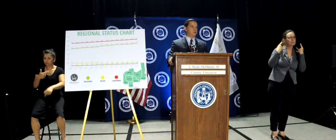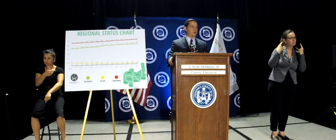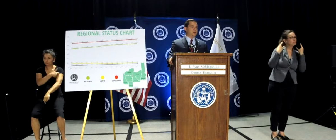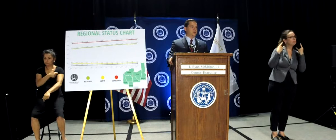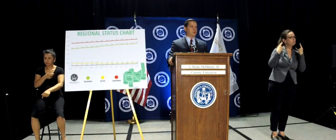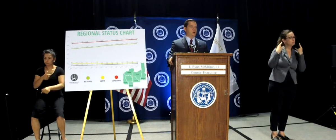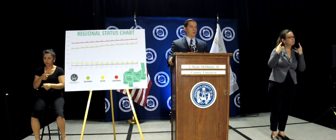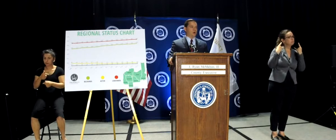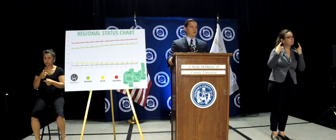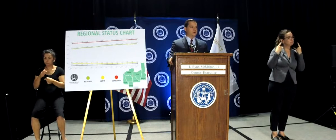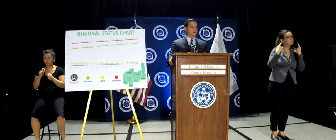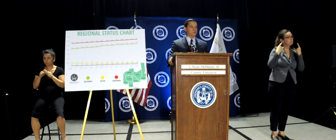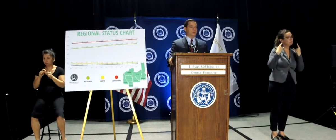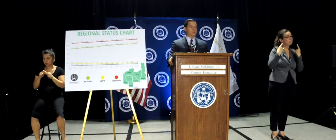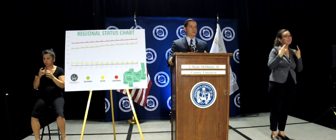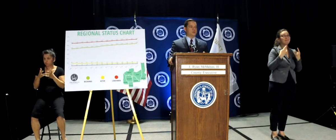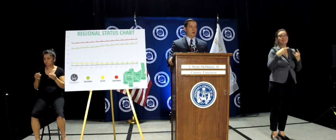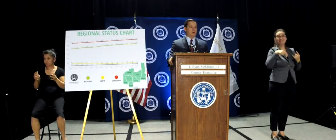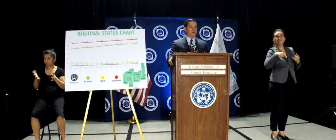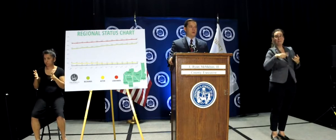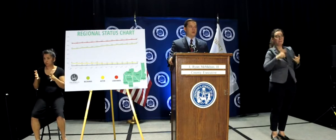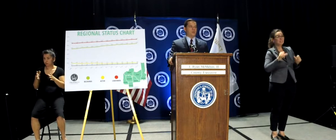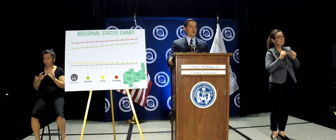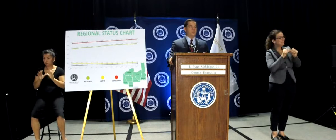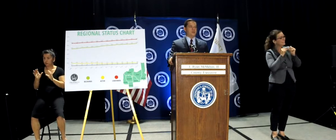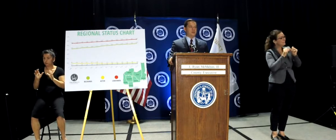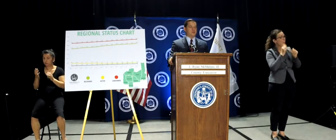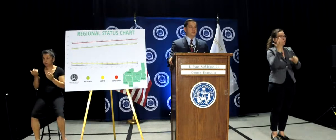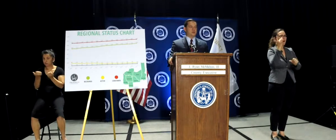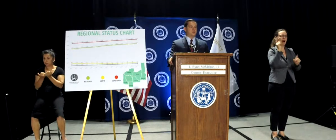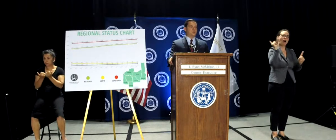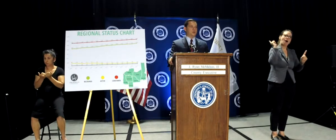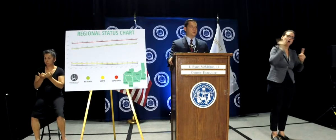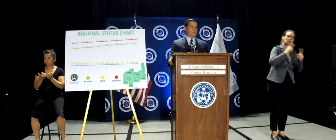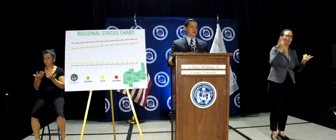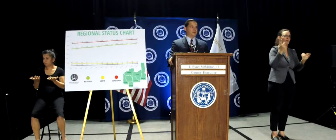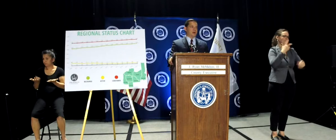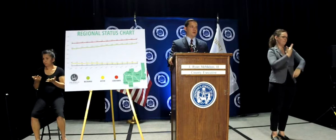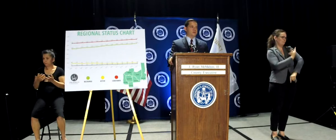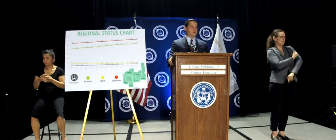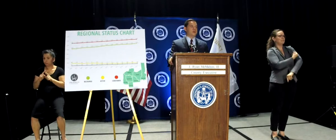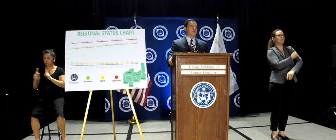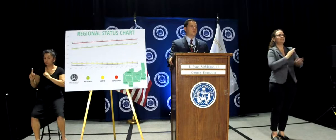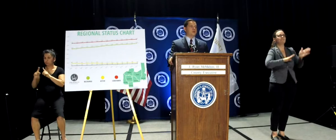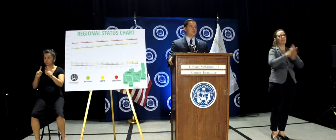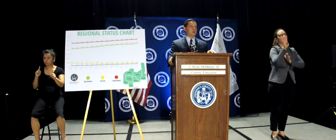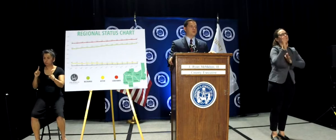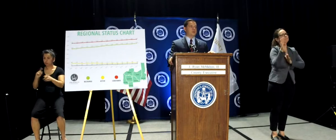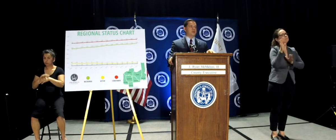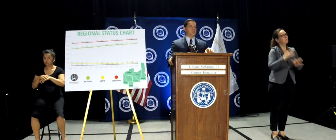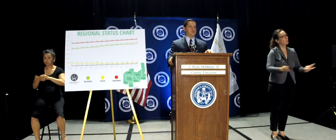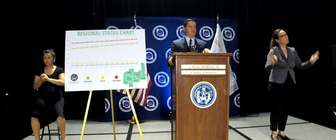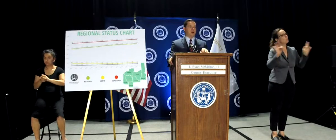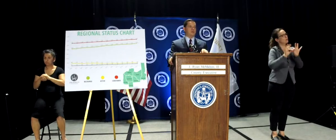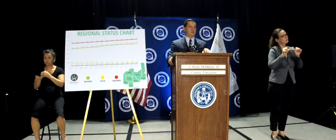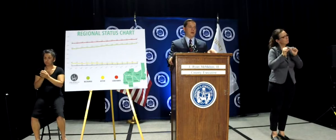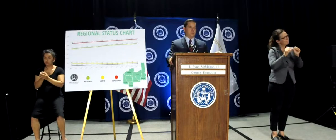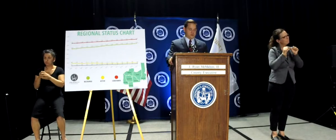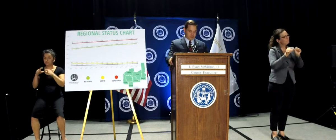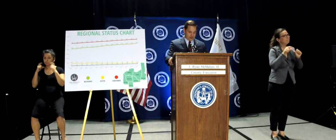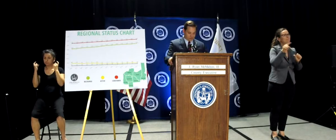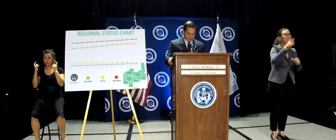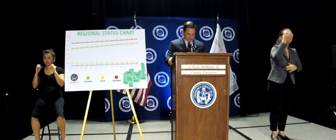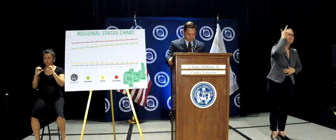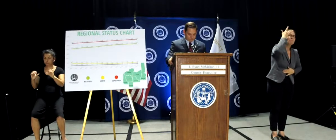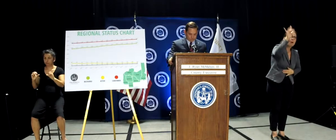need to do is we need to do what works. We need to be smart. We need to be diligent. We need to respect the virus. If we do those things, we'll starve the